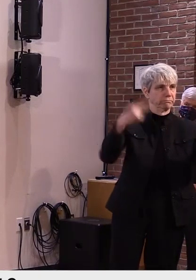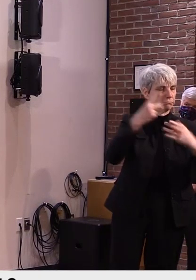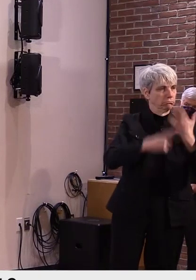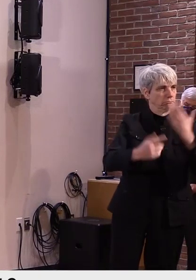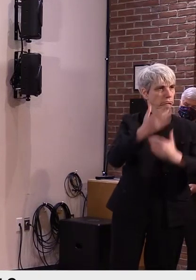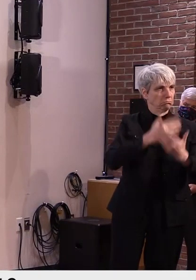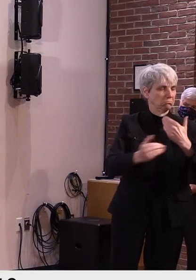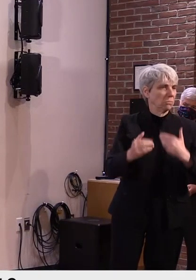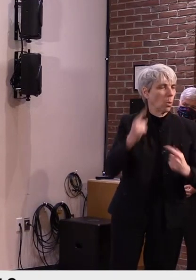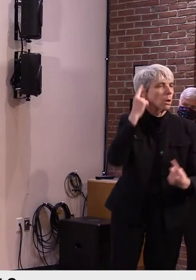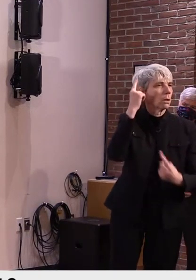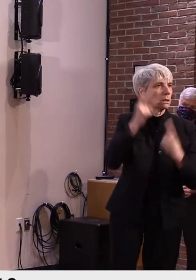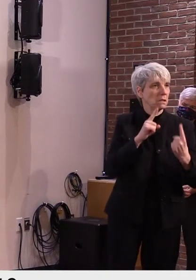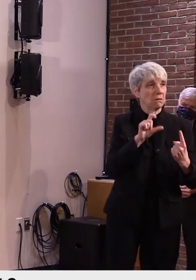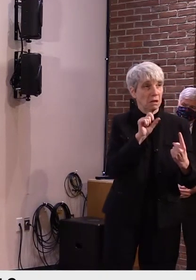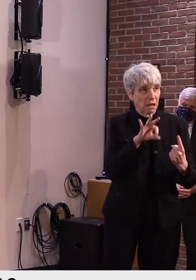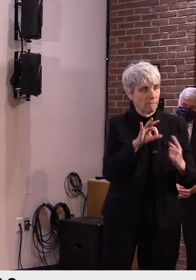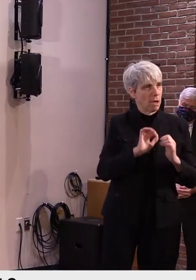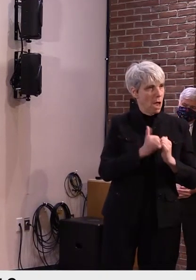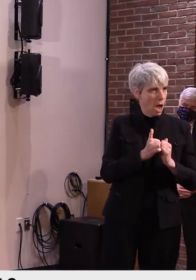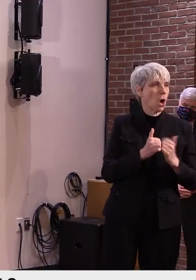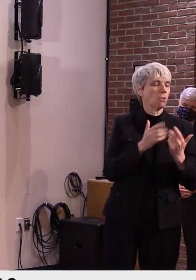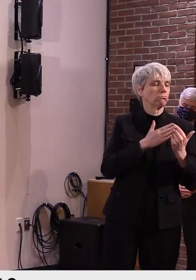consider all those elements as the guidance comes together.